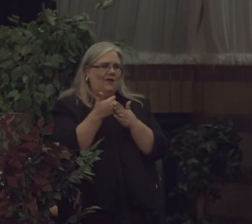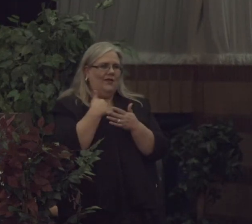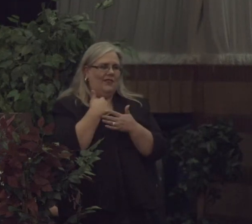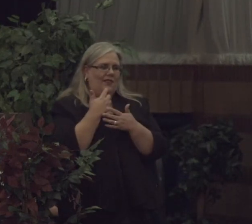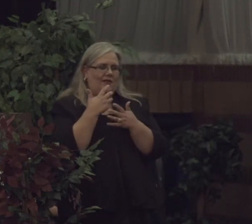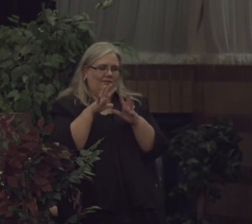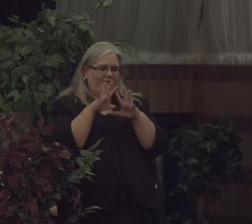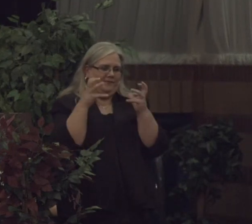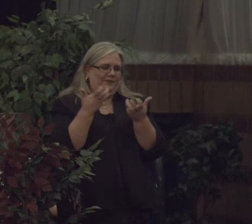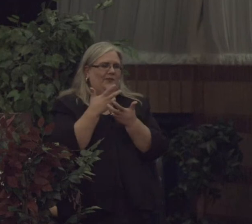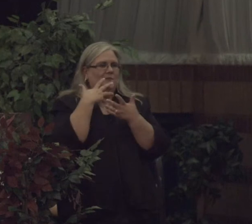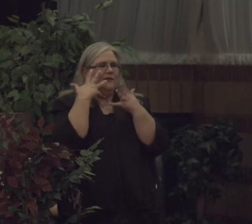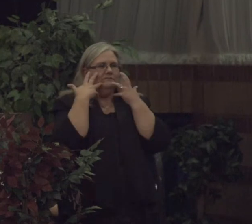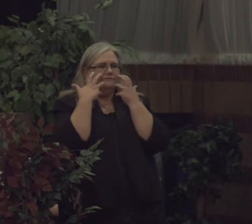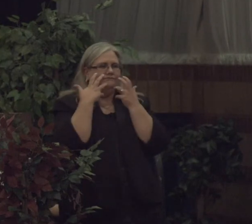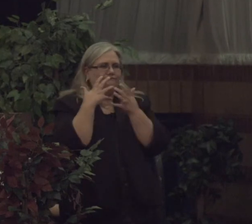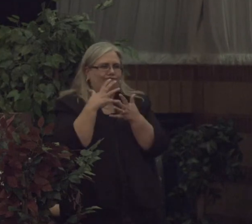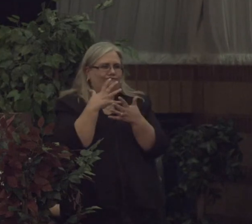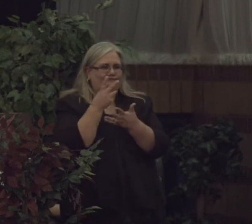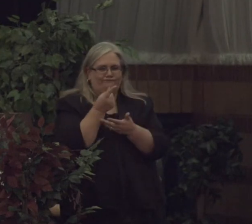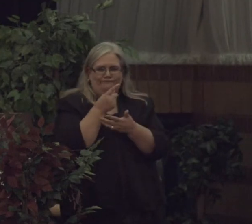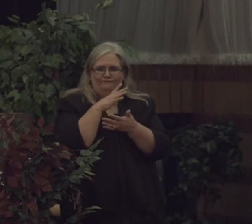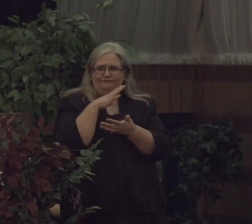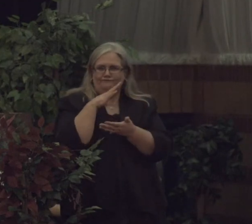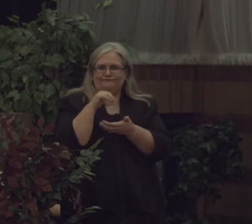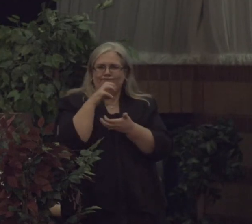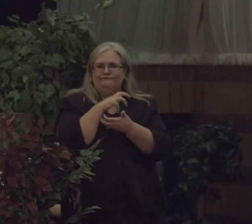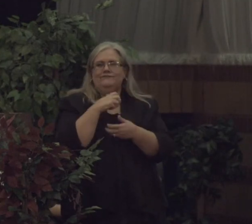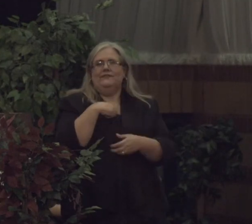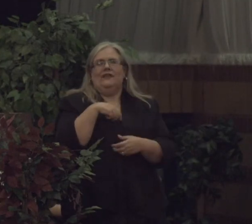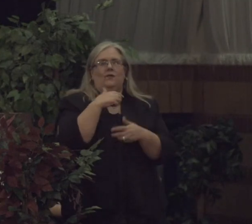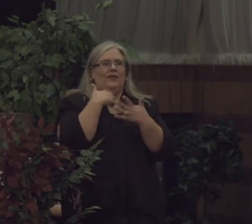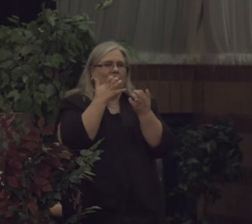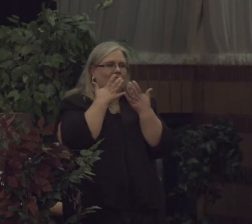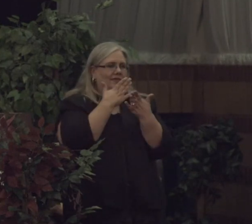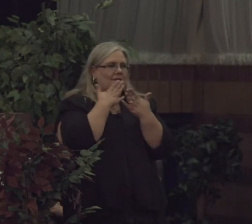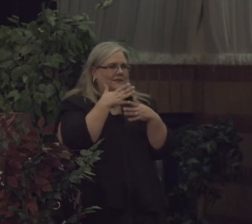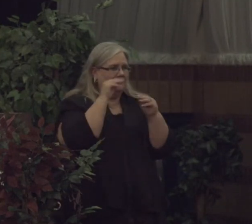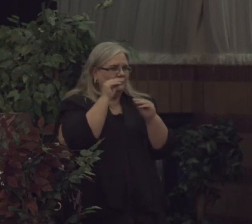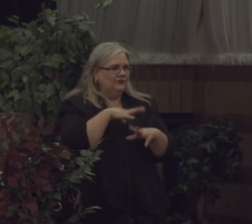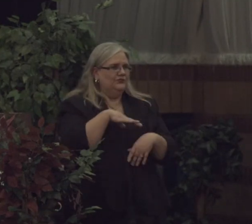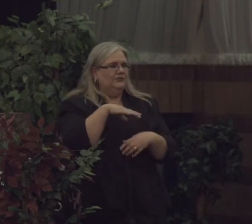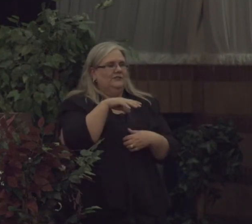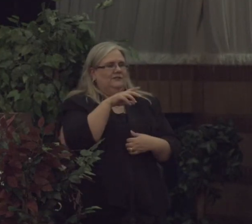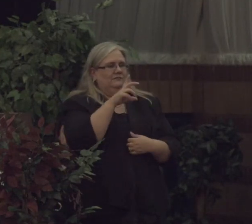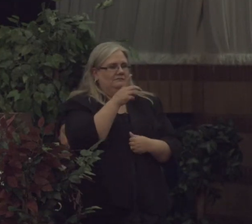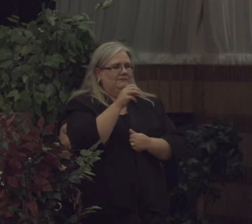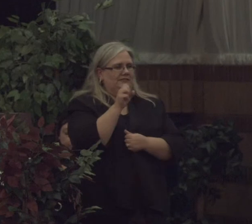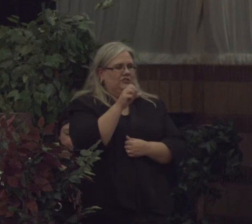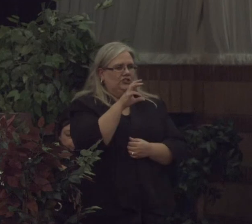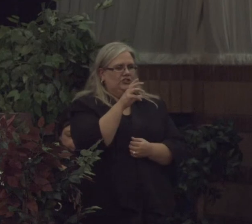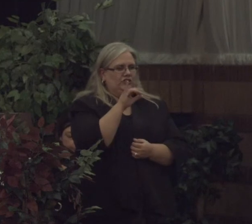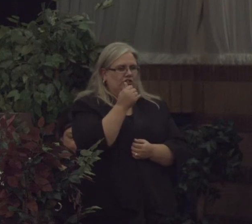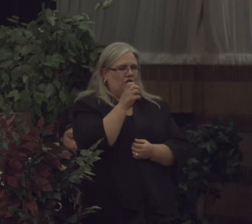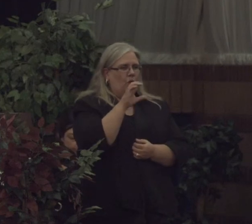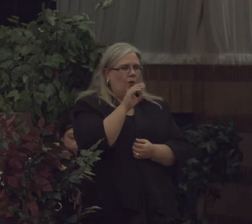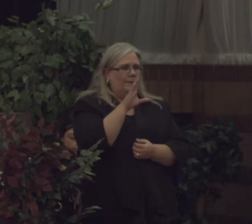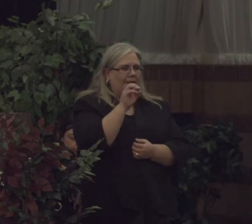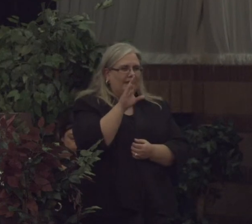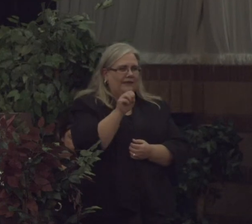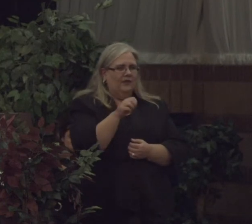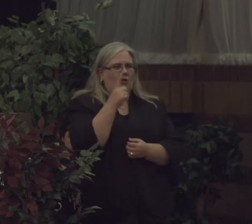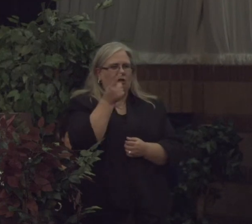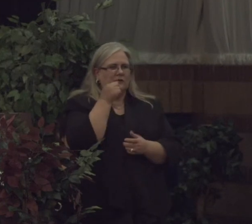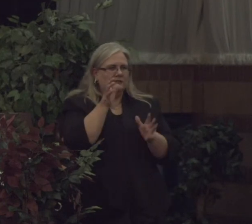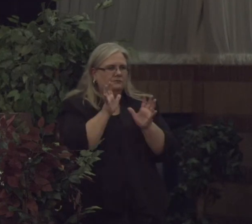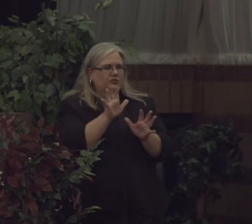I'd like to thank all my coaches and all my teachers. Miss Nizak, always challenging to think deeper. Mrs. Jacoby, always pushing me to be